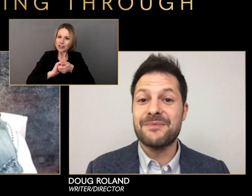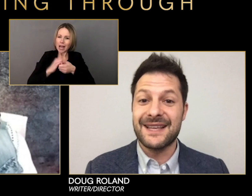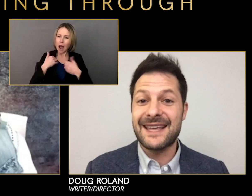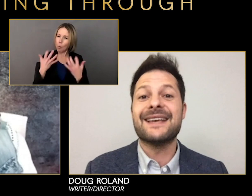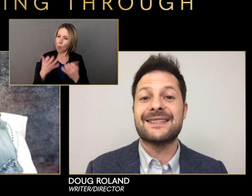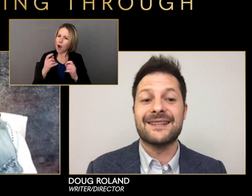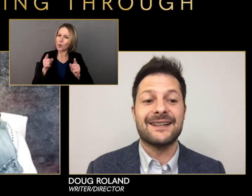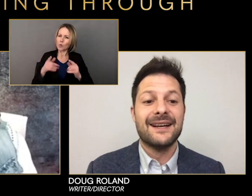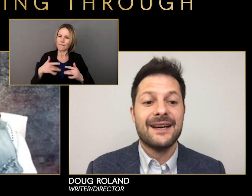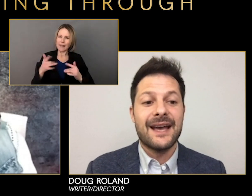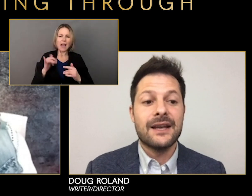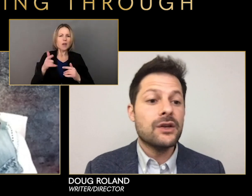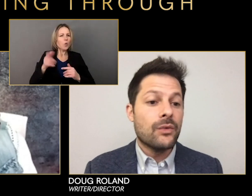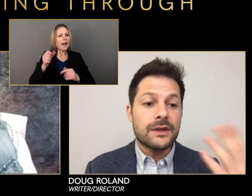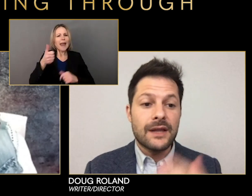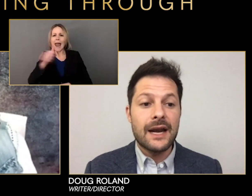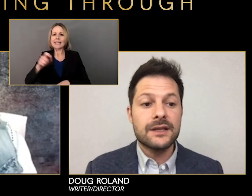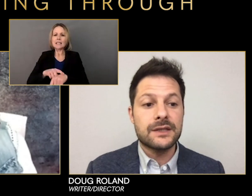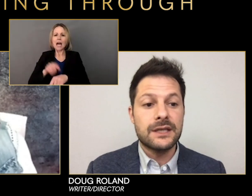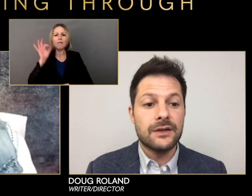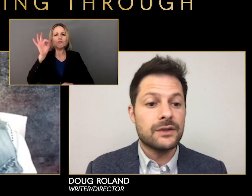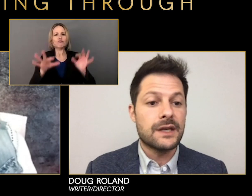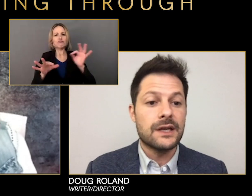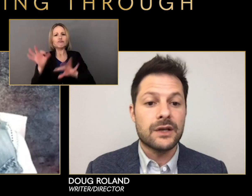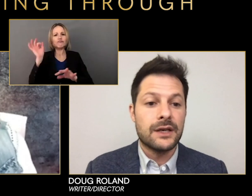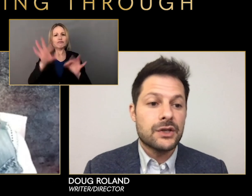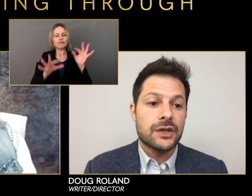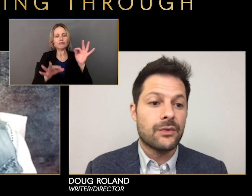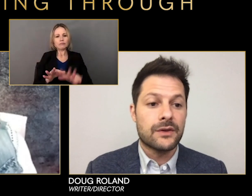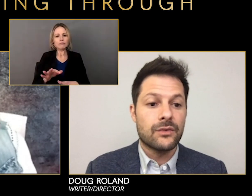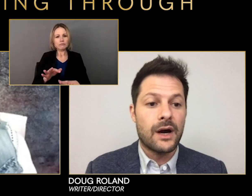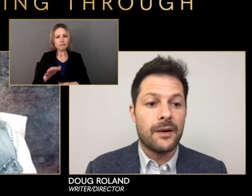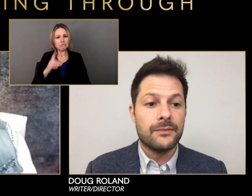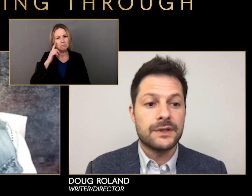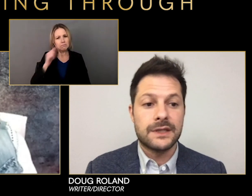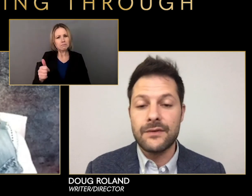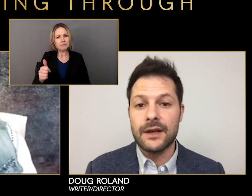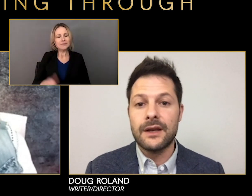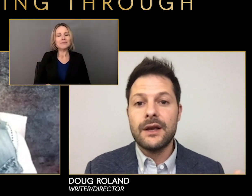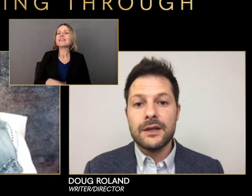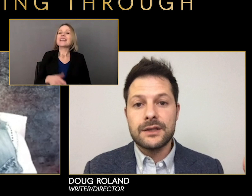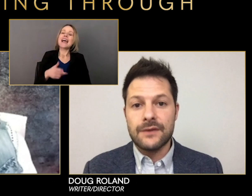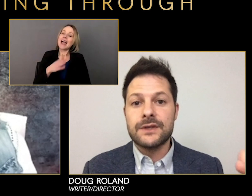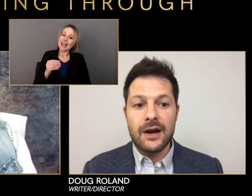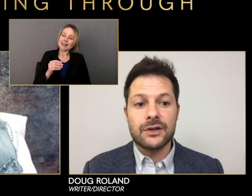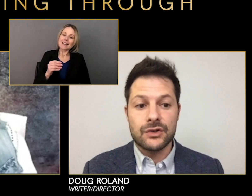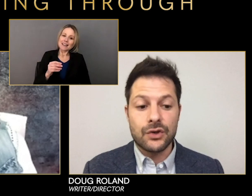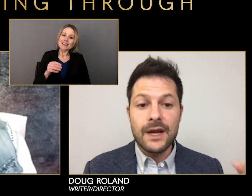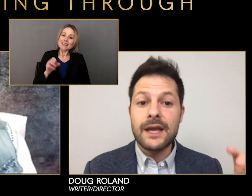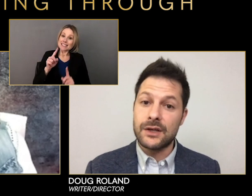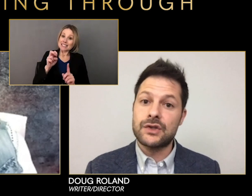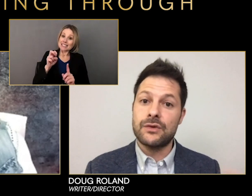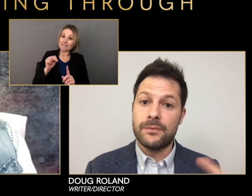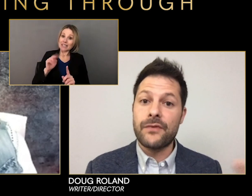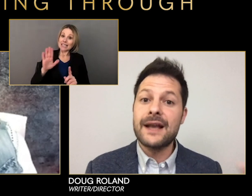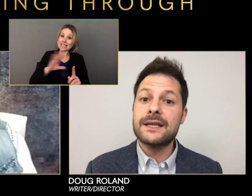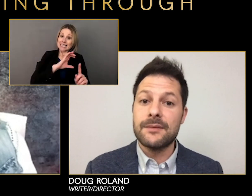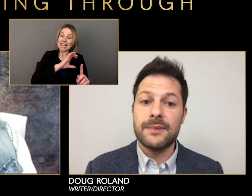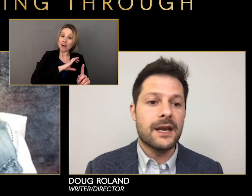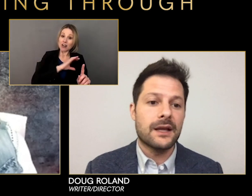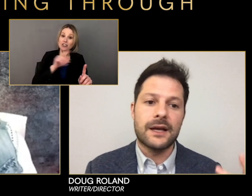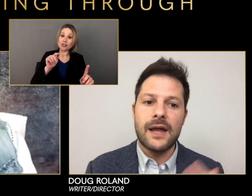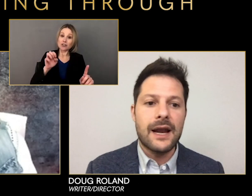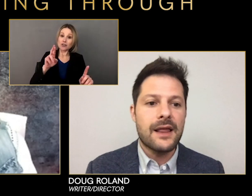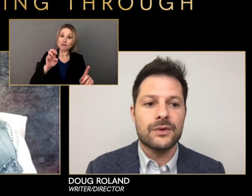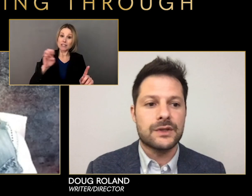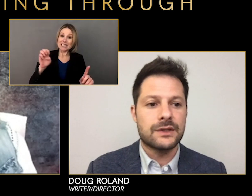think should be the case here. And, you know, with a lot of the scenes initially with Steven's character, Tariq, and his two friends in the